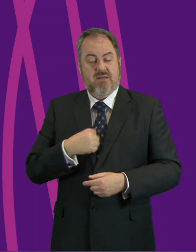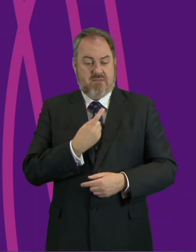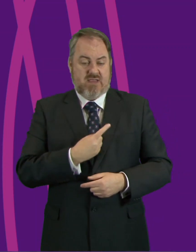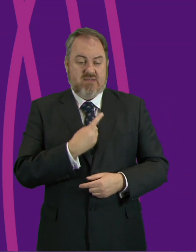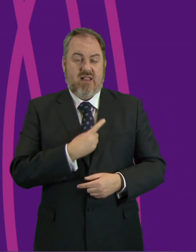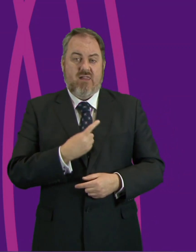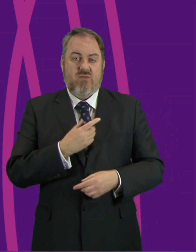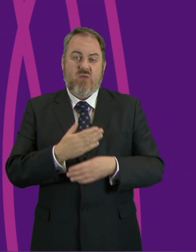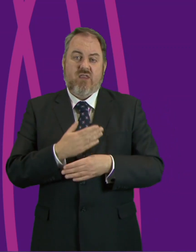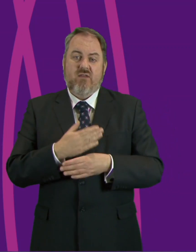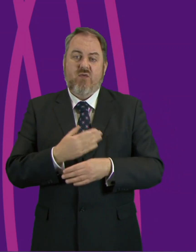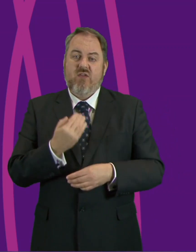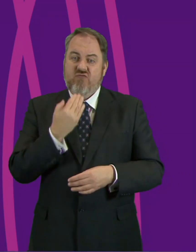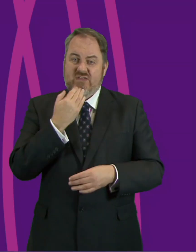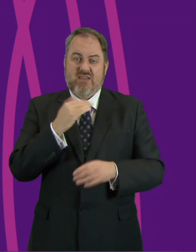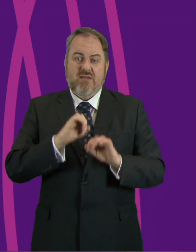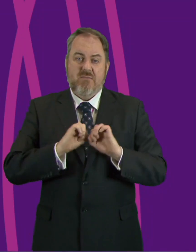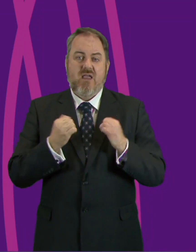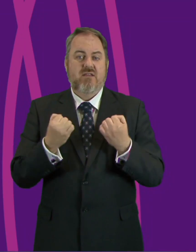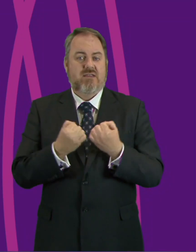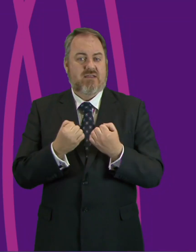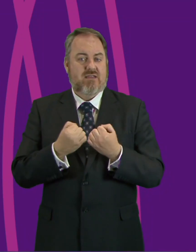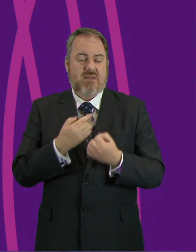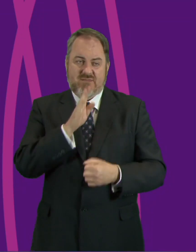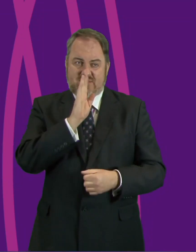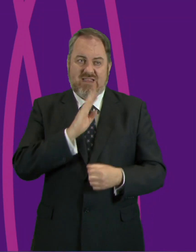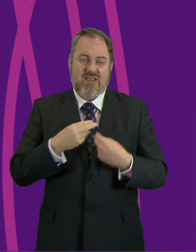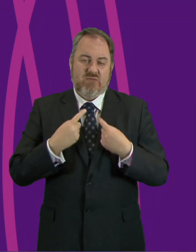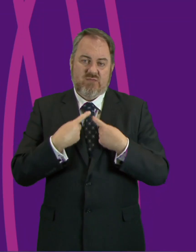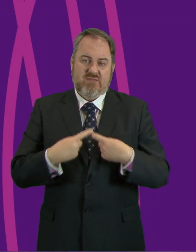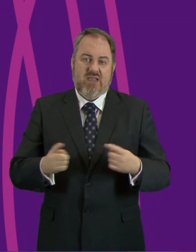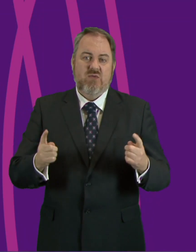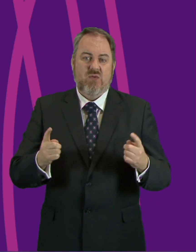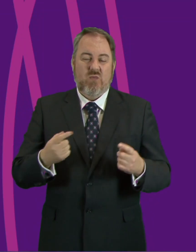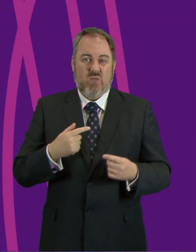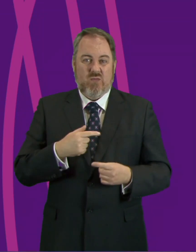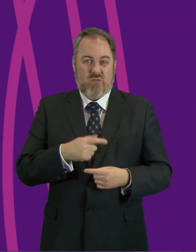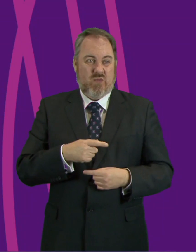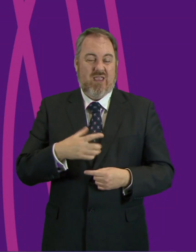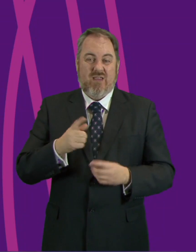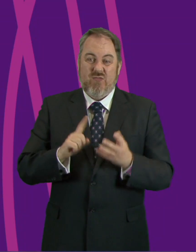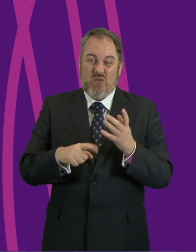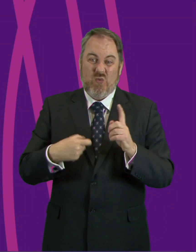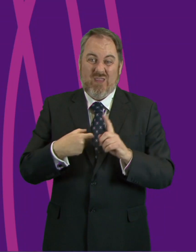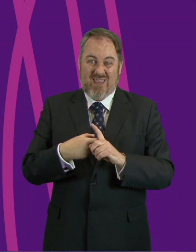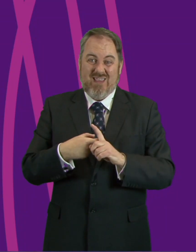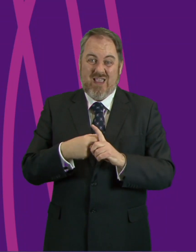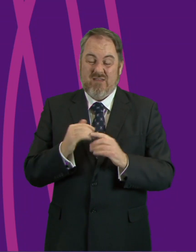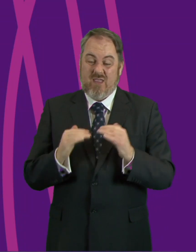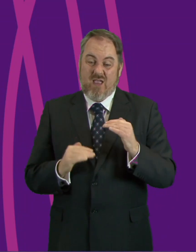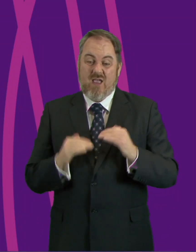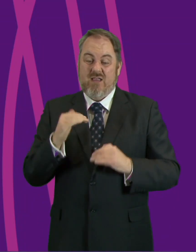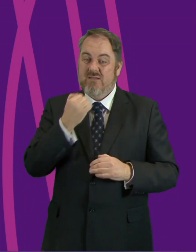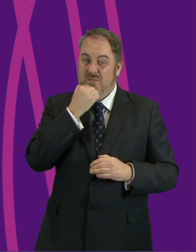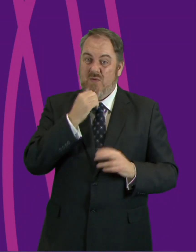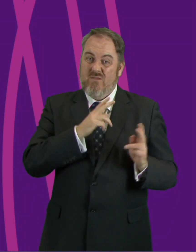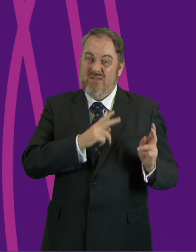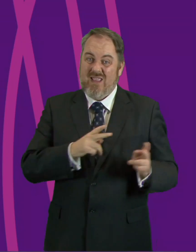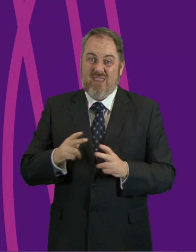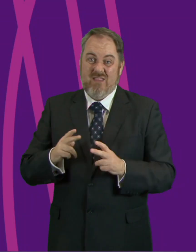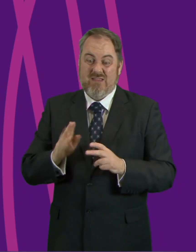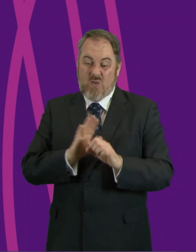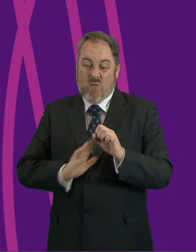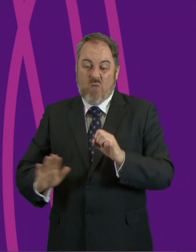deep sadness at this week's news that the UK now has the largest number of COVID deaths in Europe, and our thanks go to